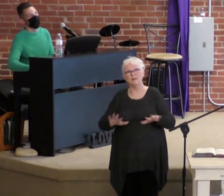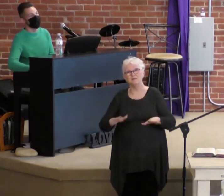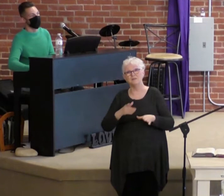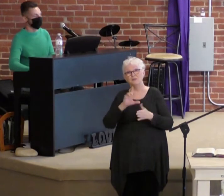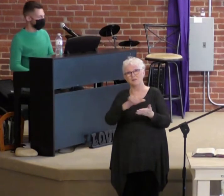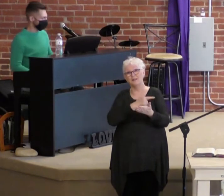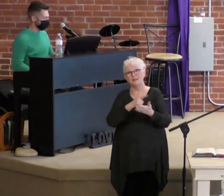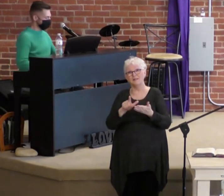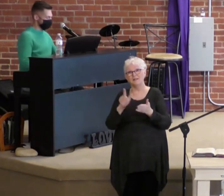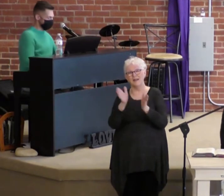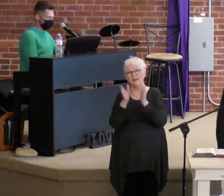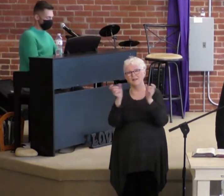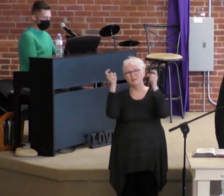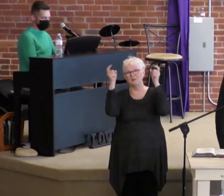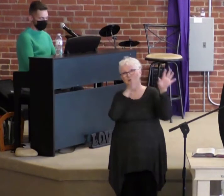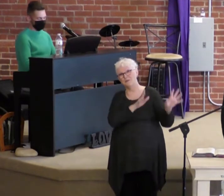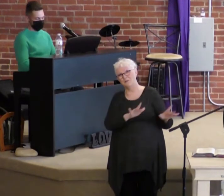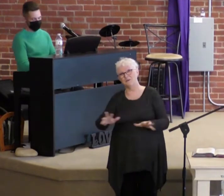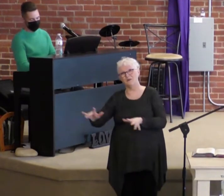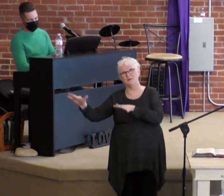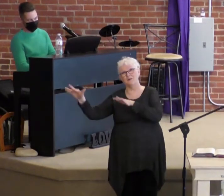great big hallelujah roll there.